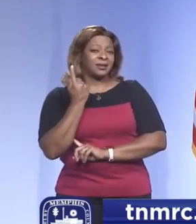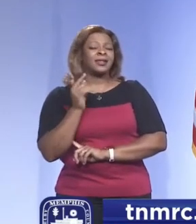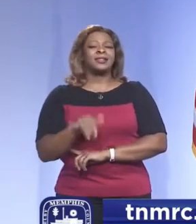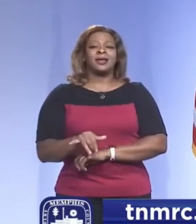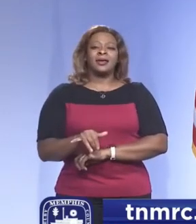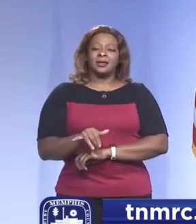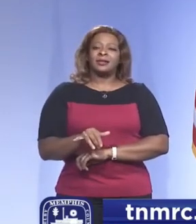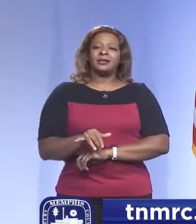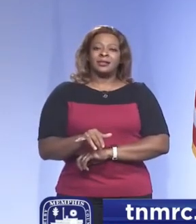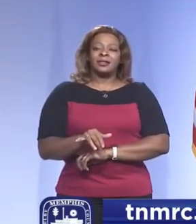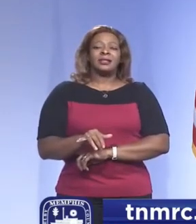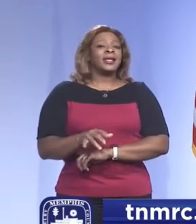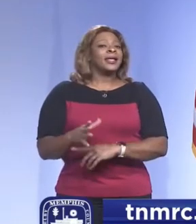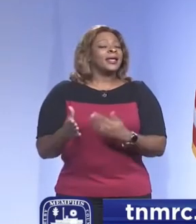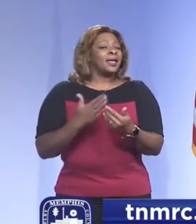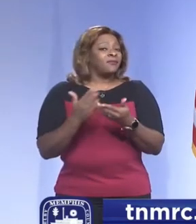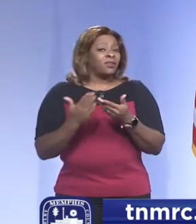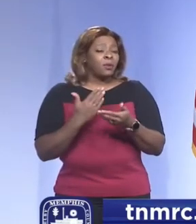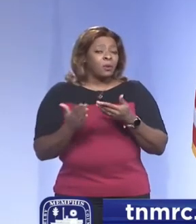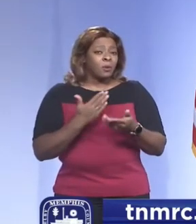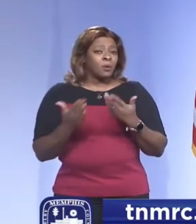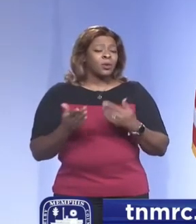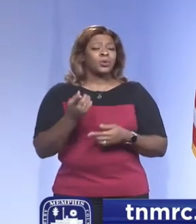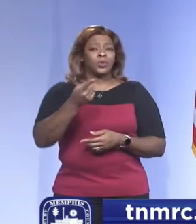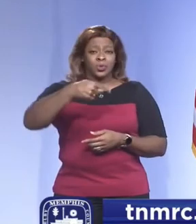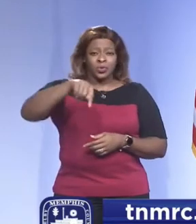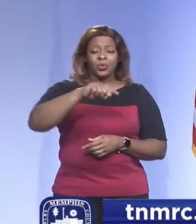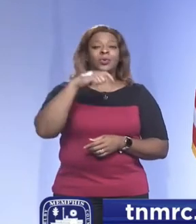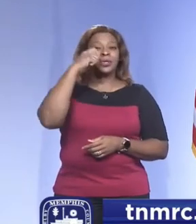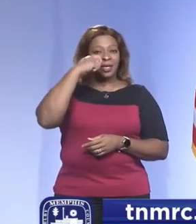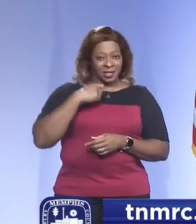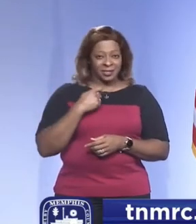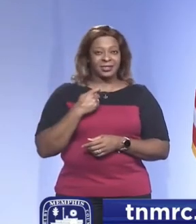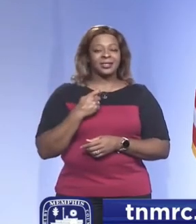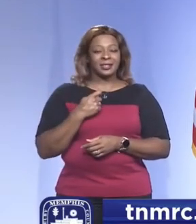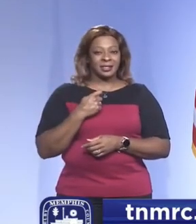that even though you are tested,